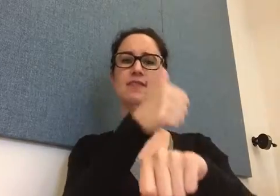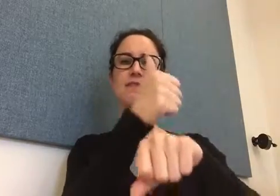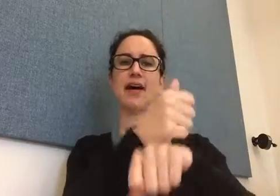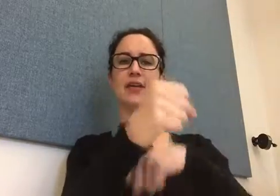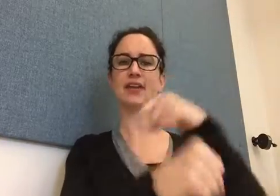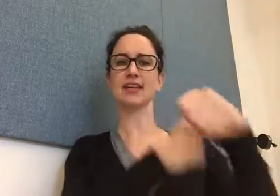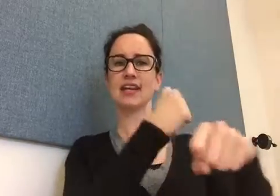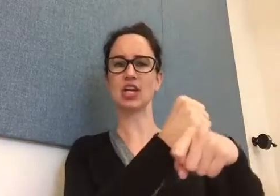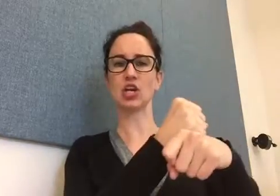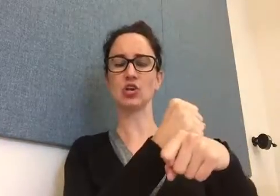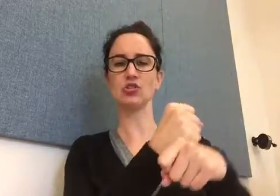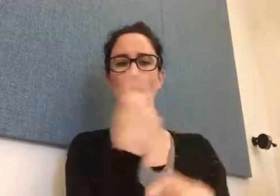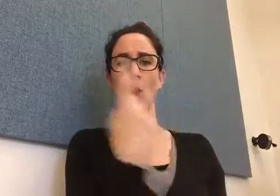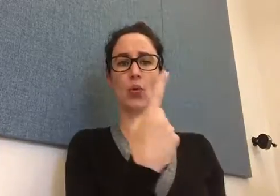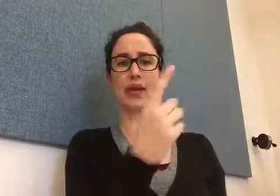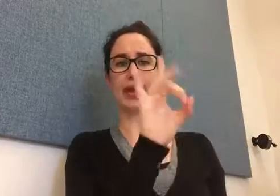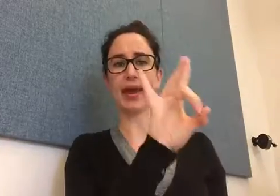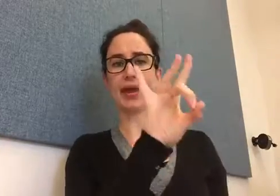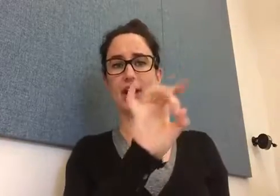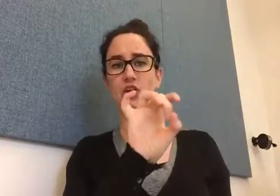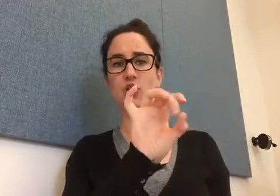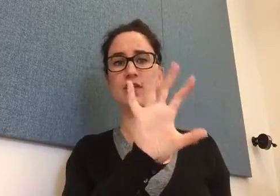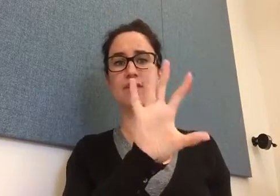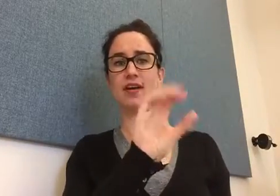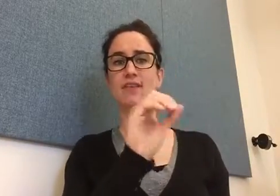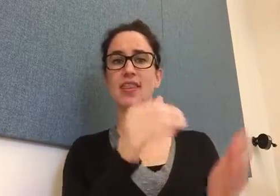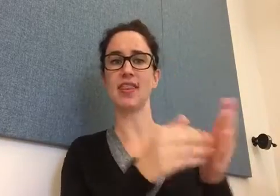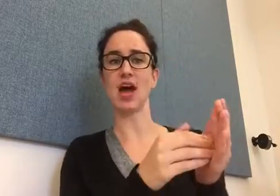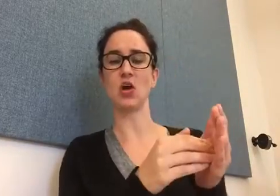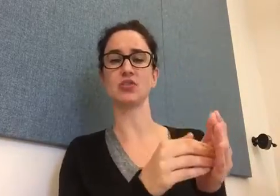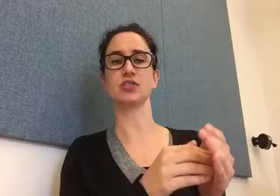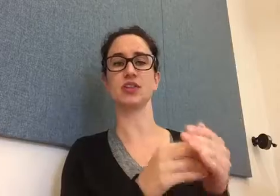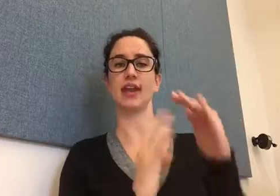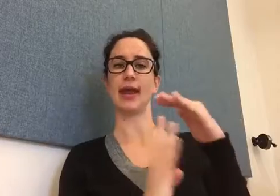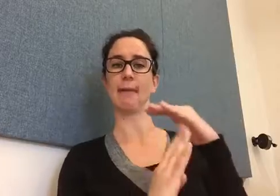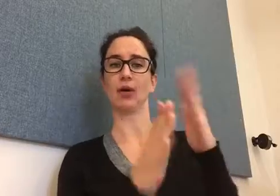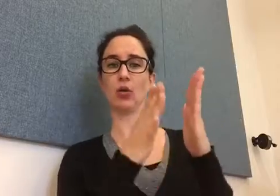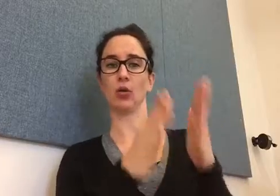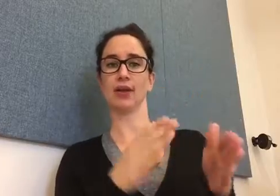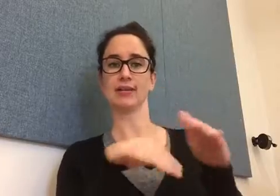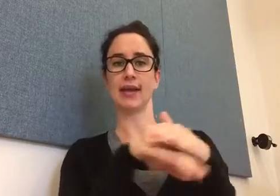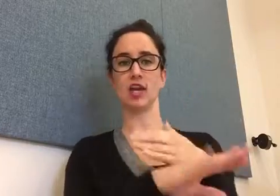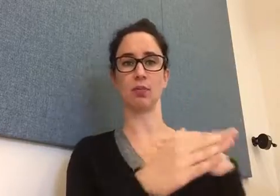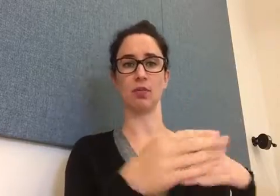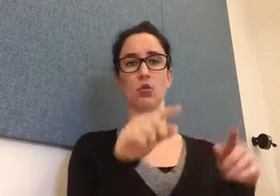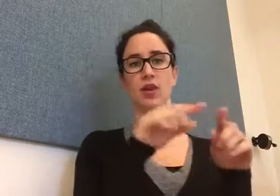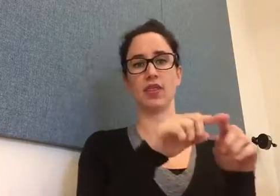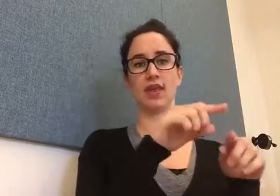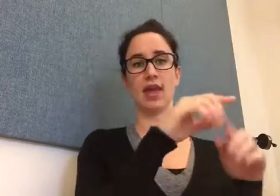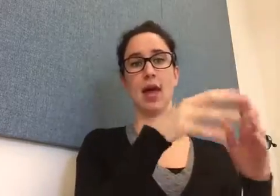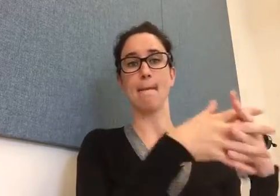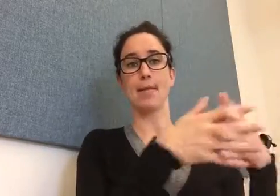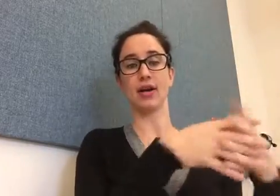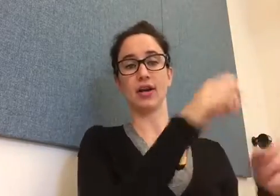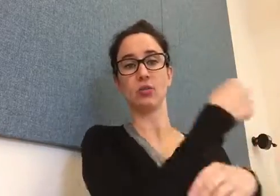years, only 850,000 immigrants entered between the American Revolution and the